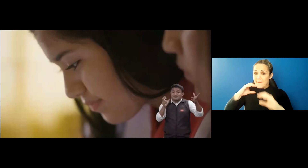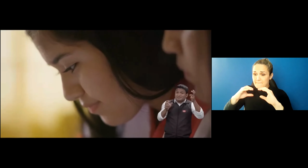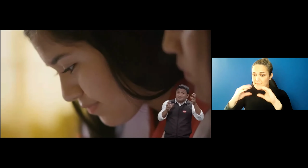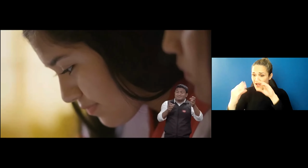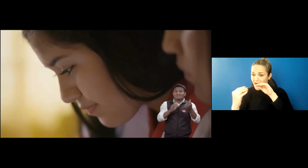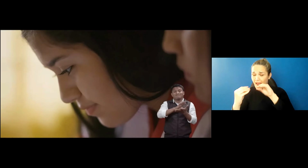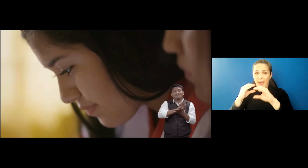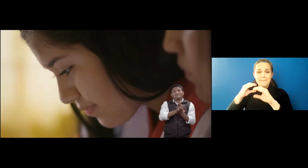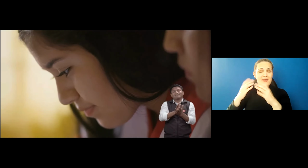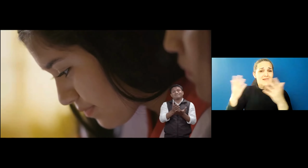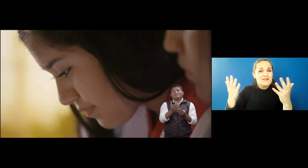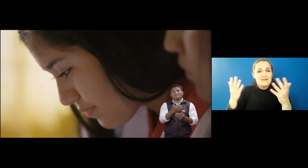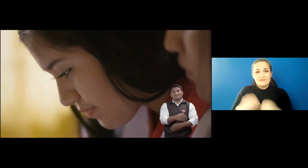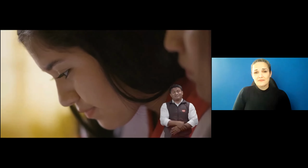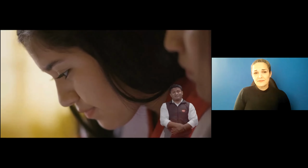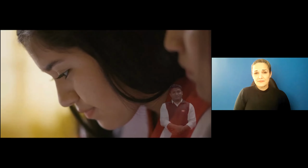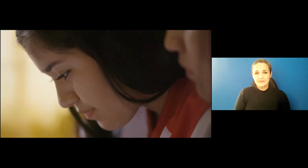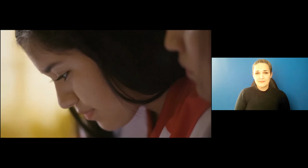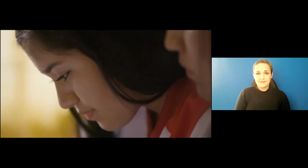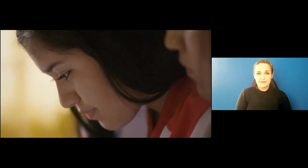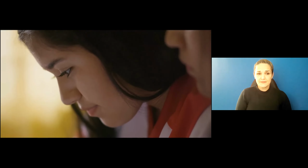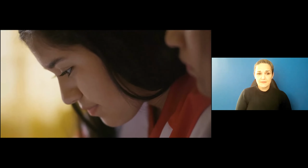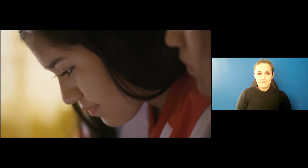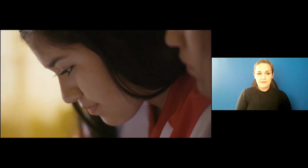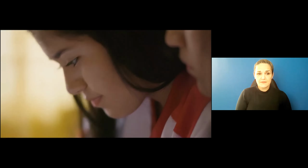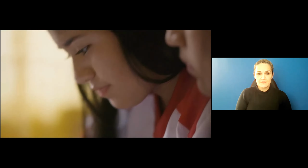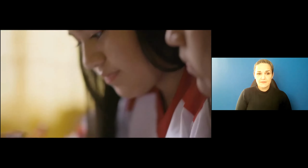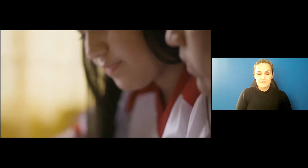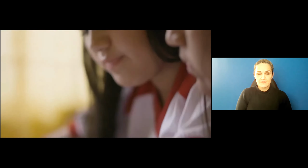her voice and that she would never hear me.